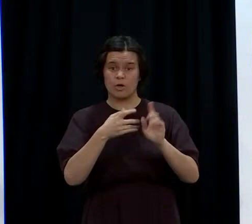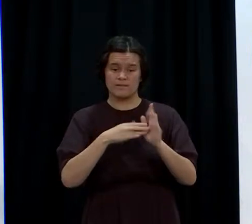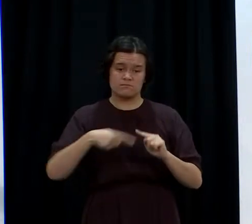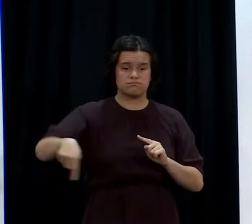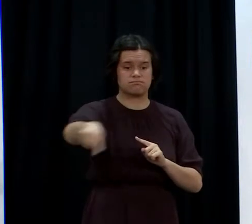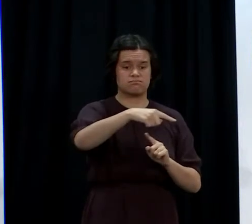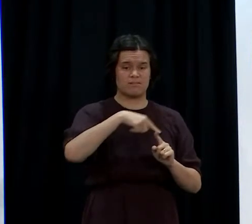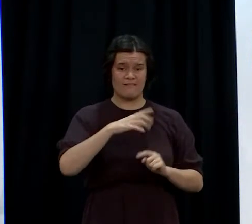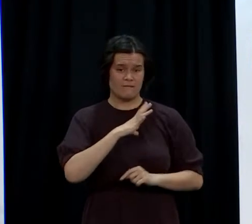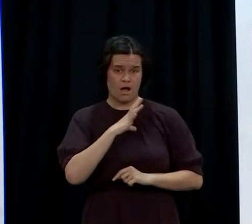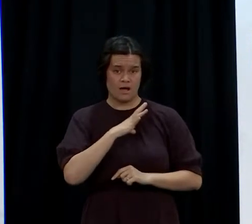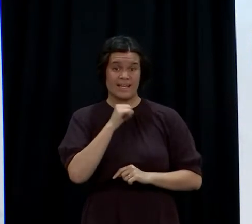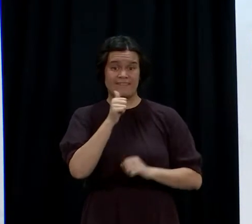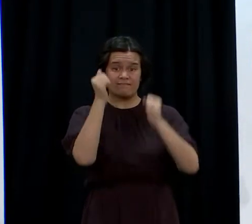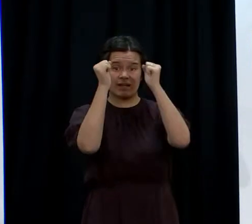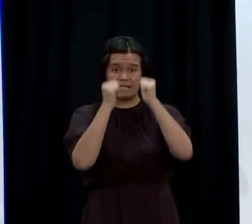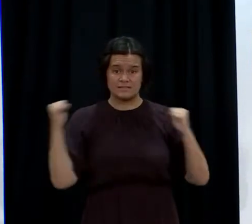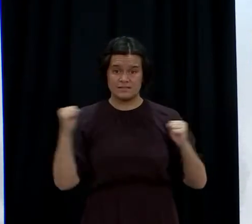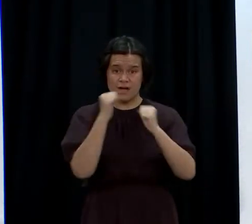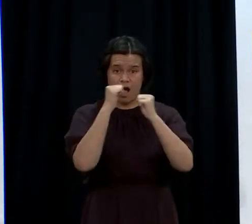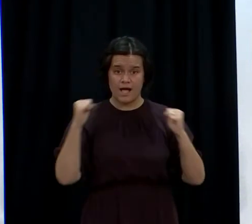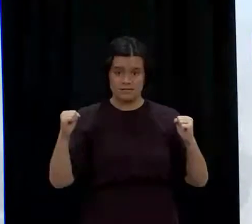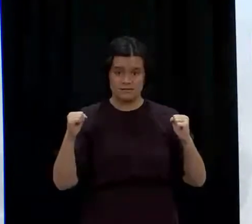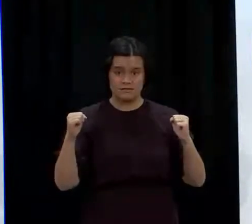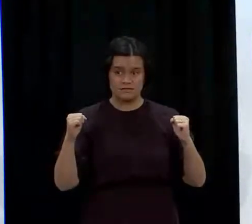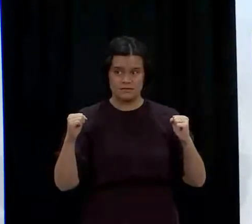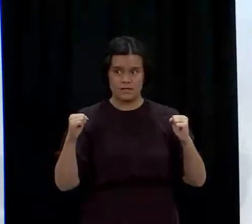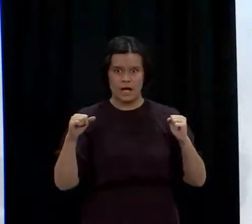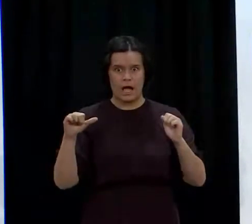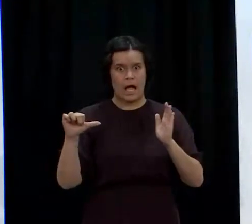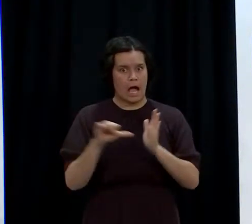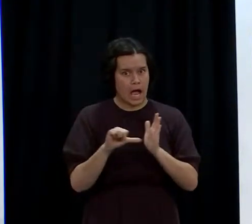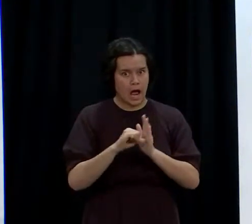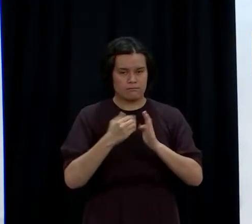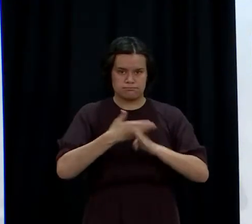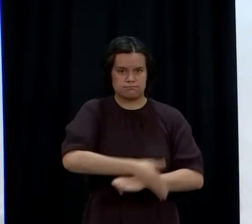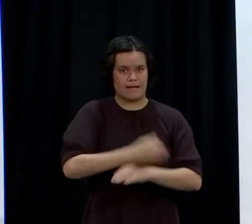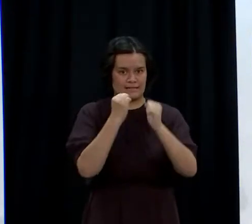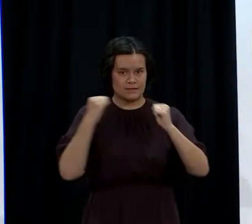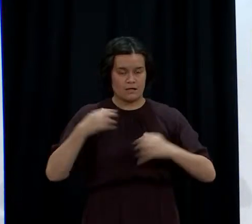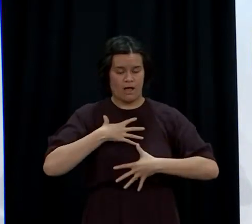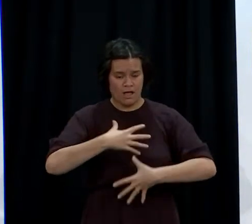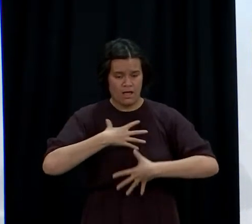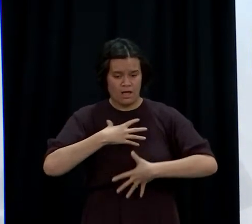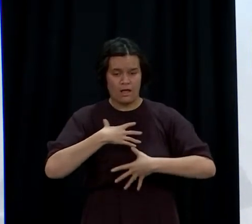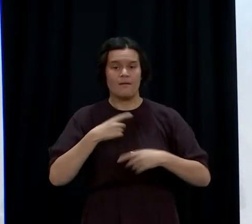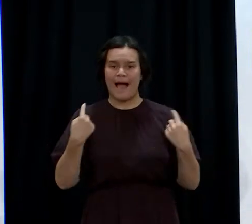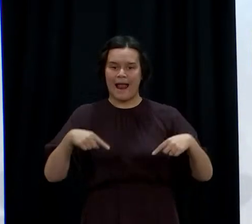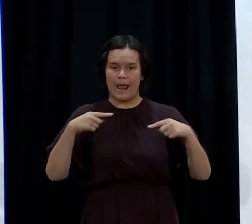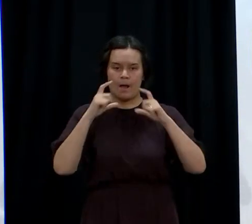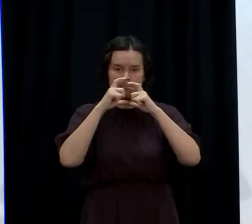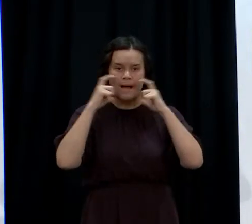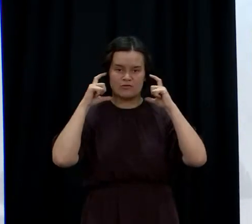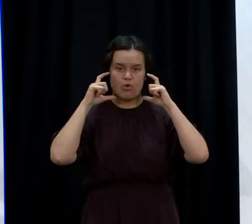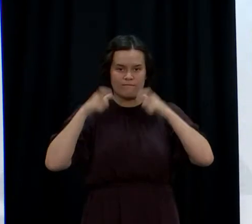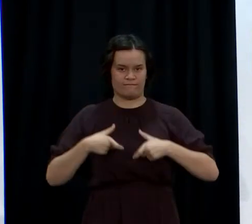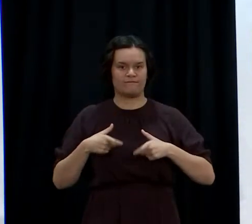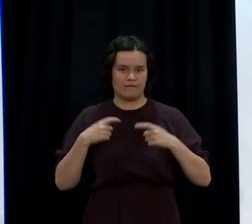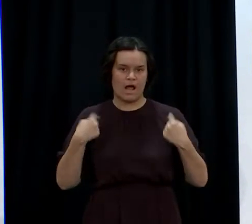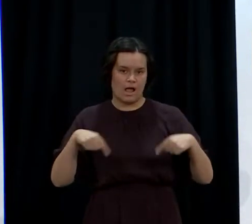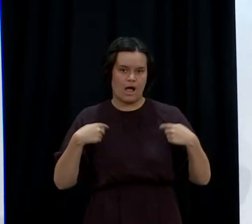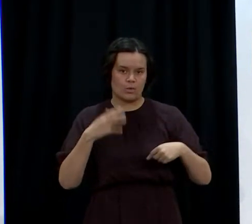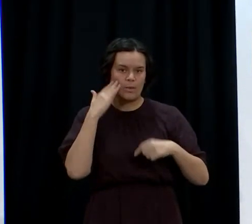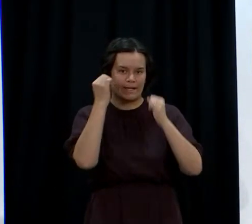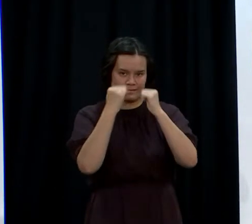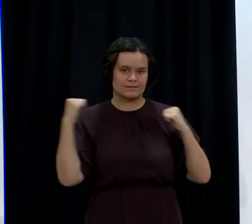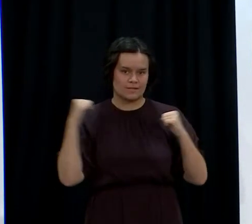be exercise on the more vigorous side, yes, that is fine. And it's being outside, of course, a much lower risk than inside.